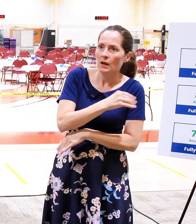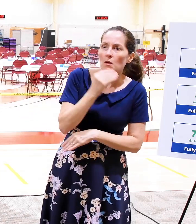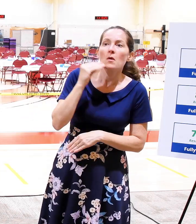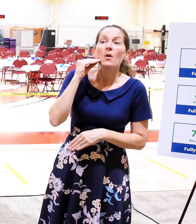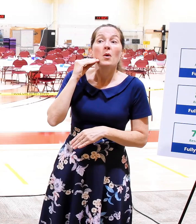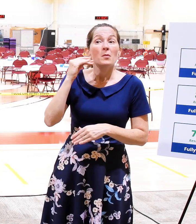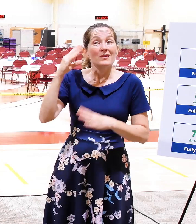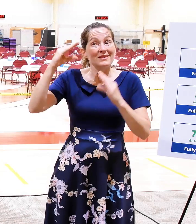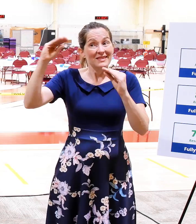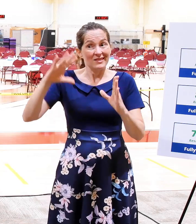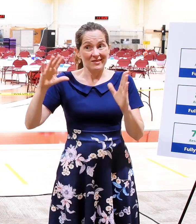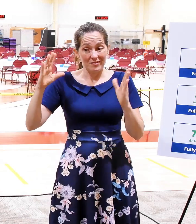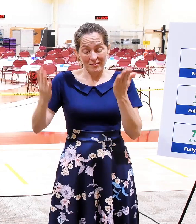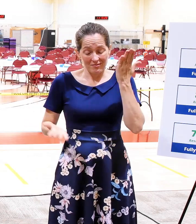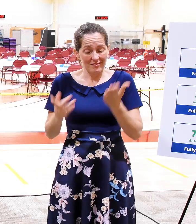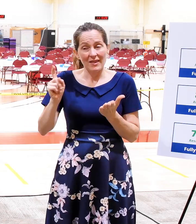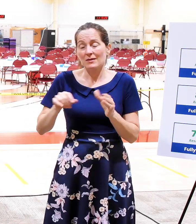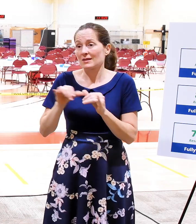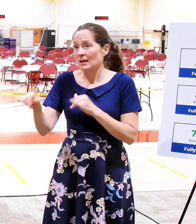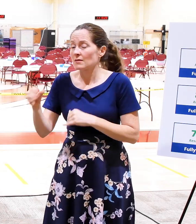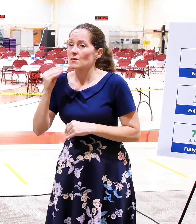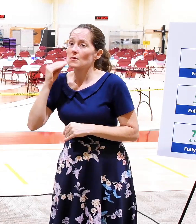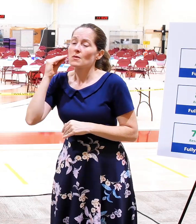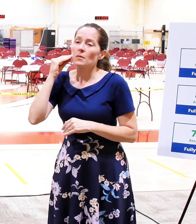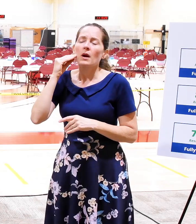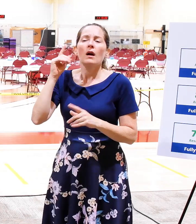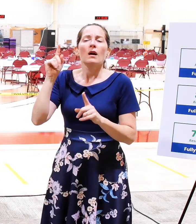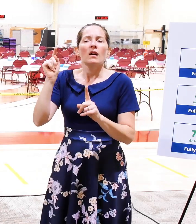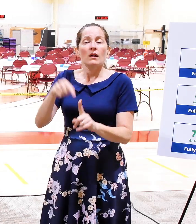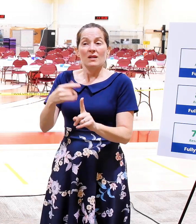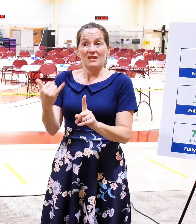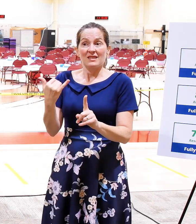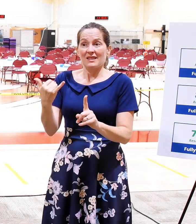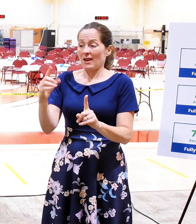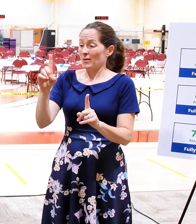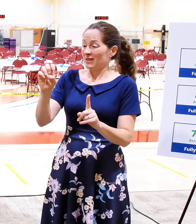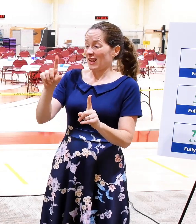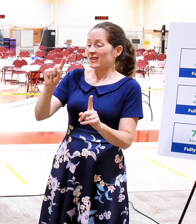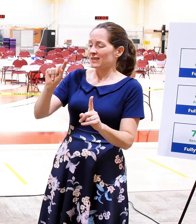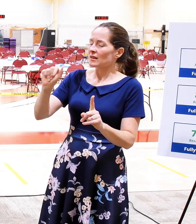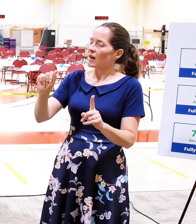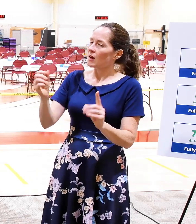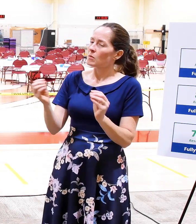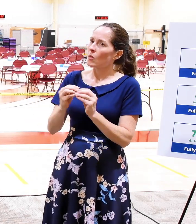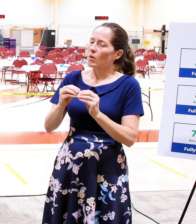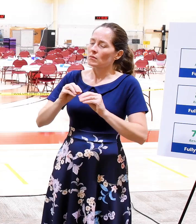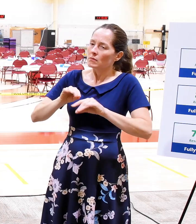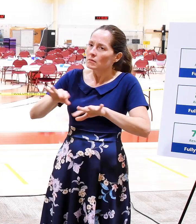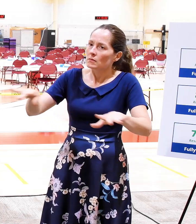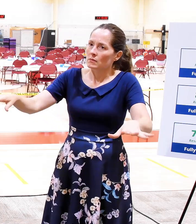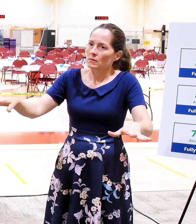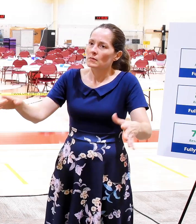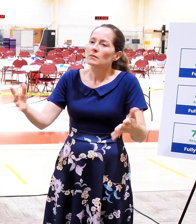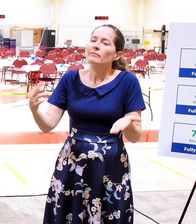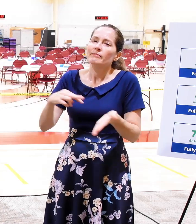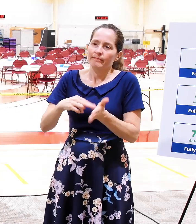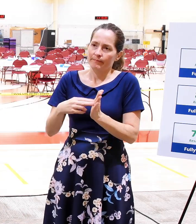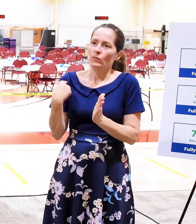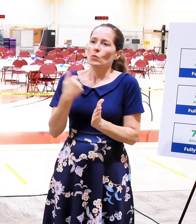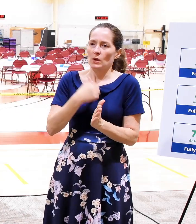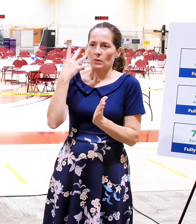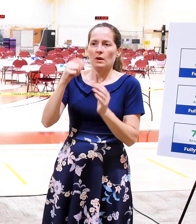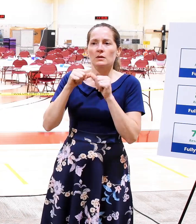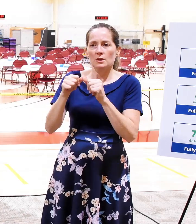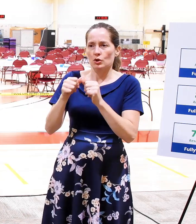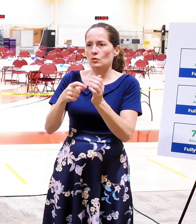variant. Consistent with the Health Department advice, we will continue to require all adults and children